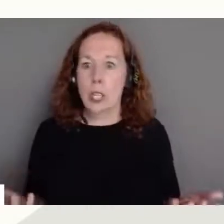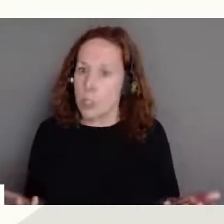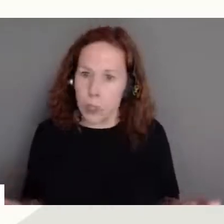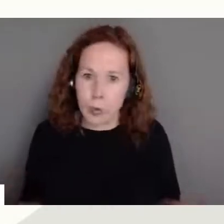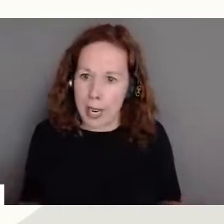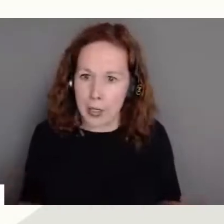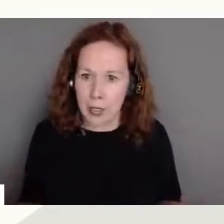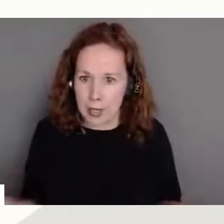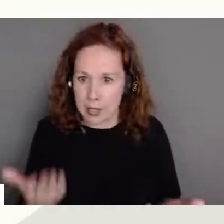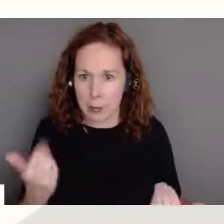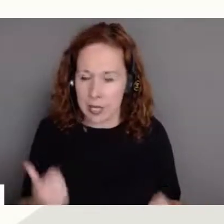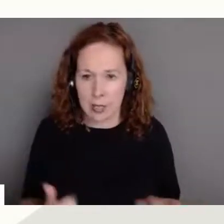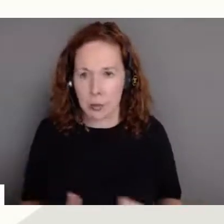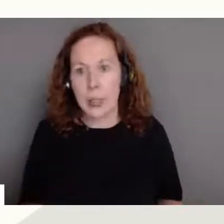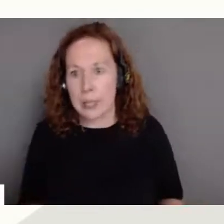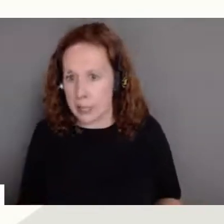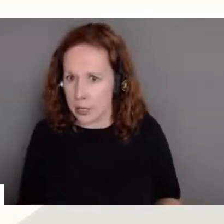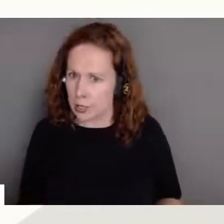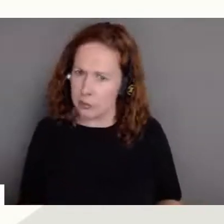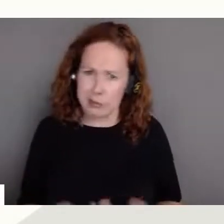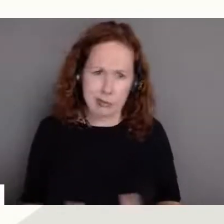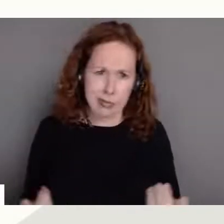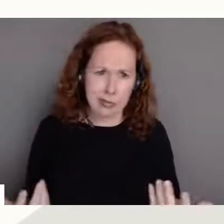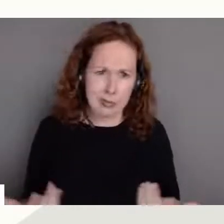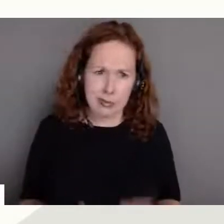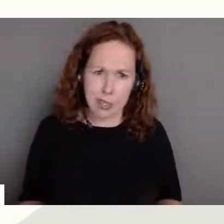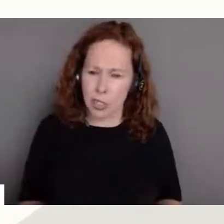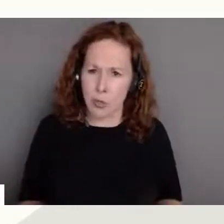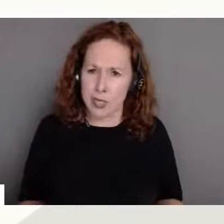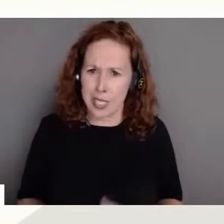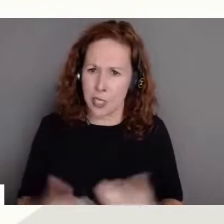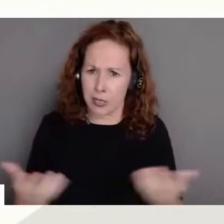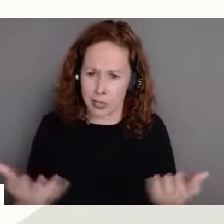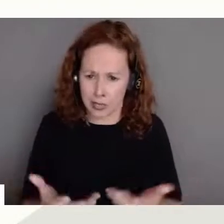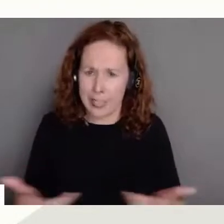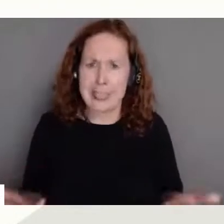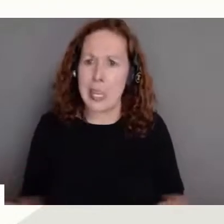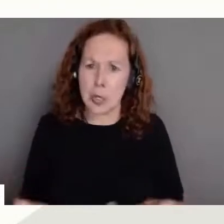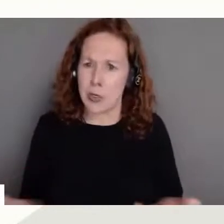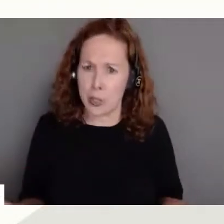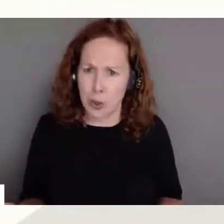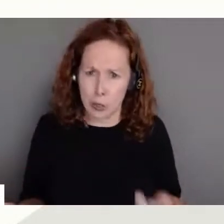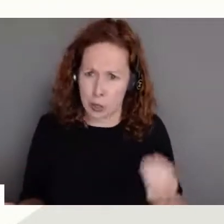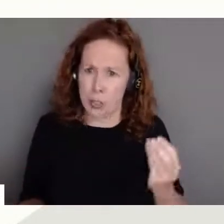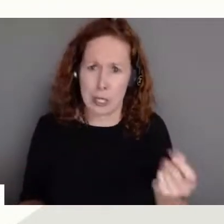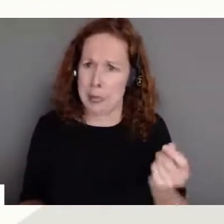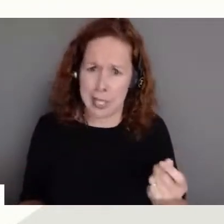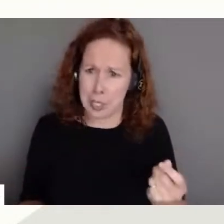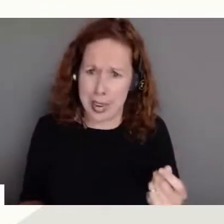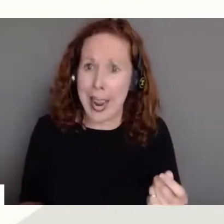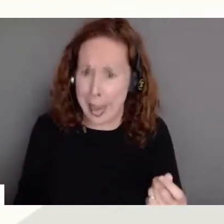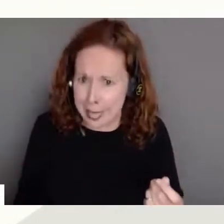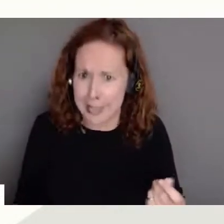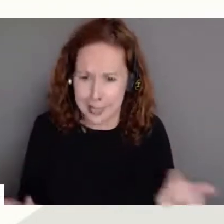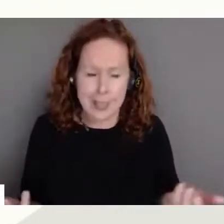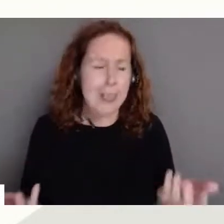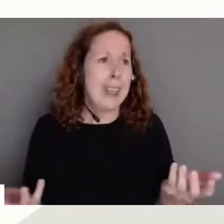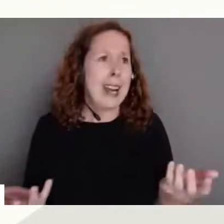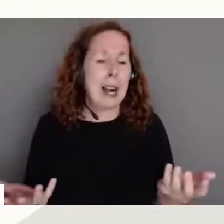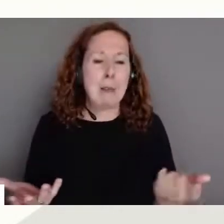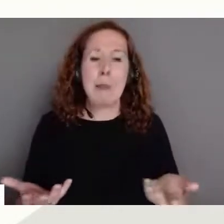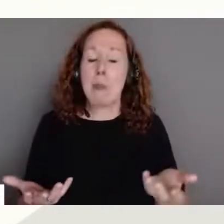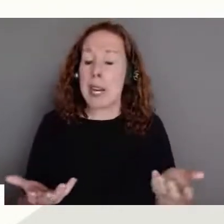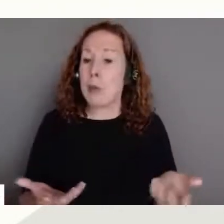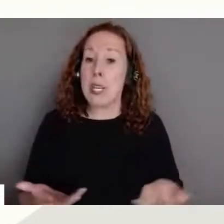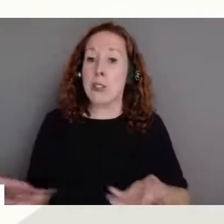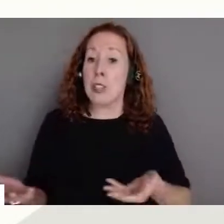never want to assume either that somebody's yeah. willing to teach you their language and their culture Right, just because you asked.